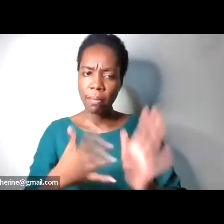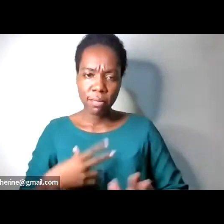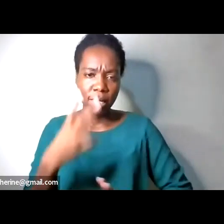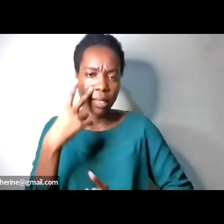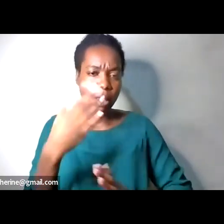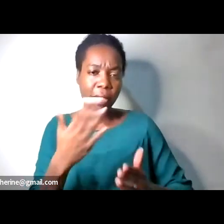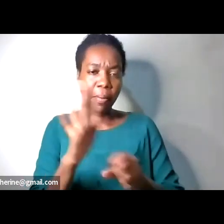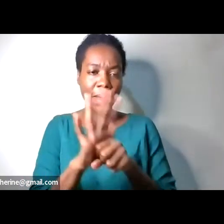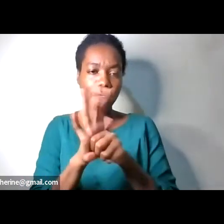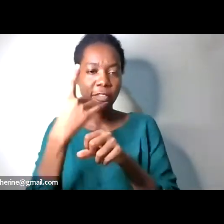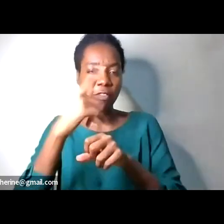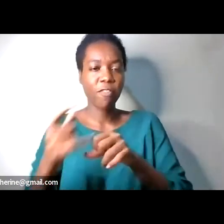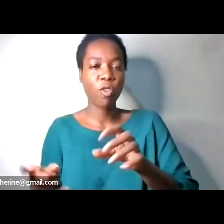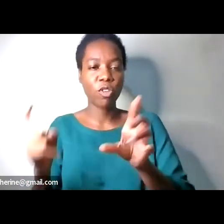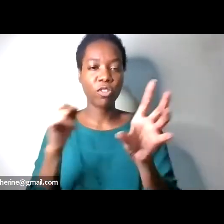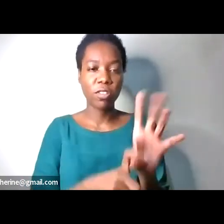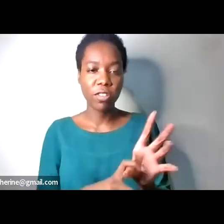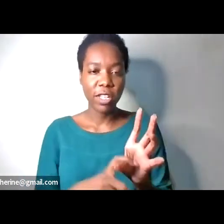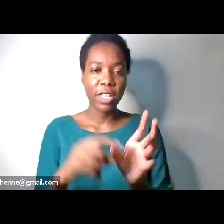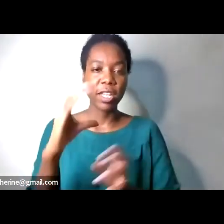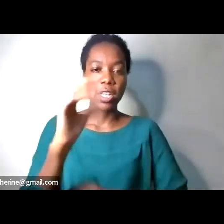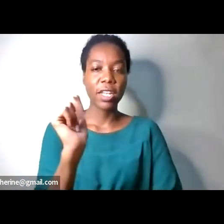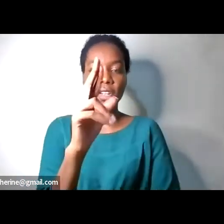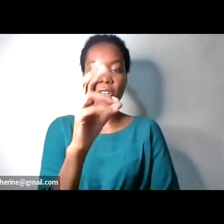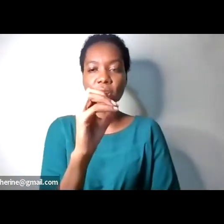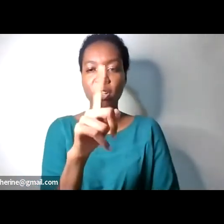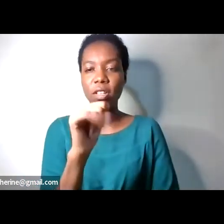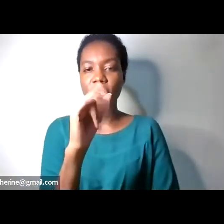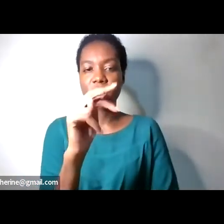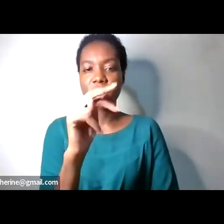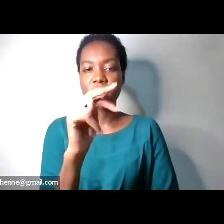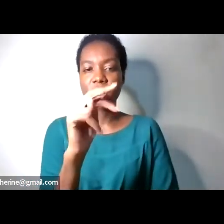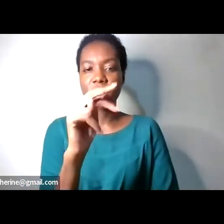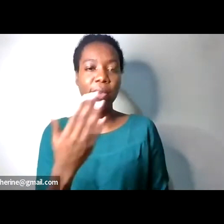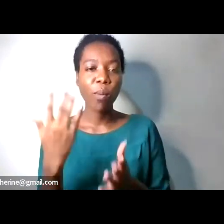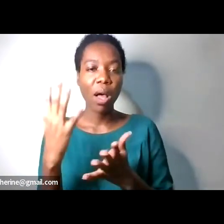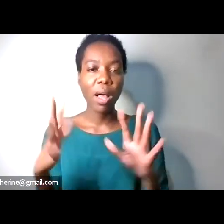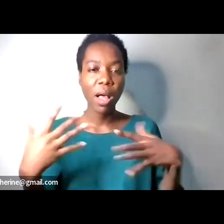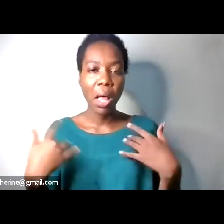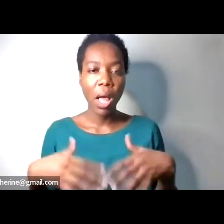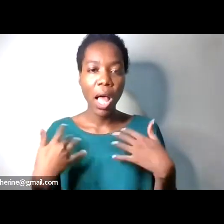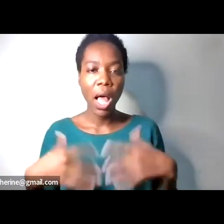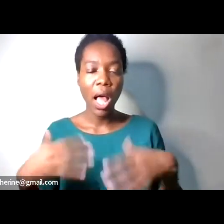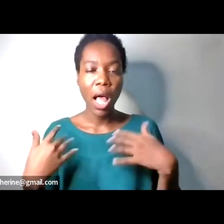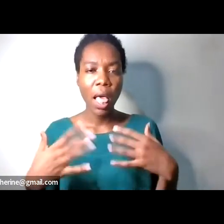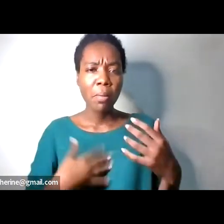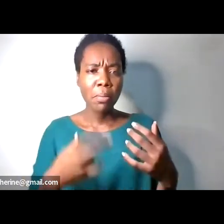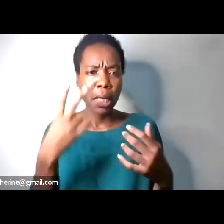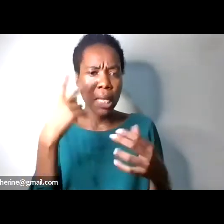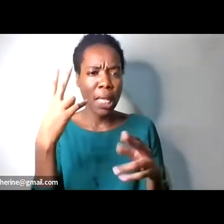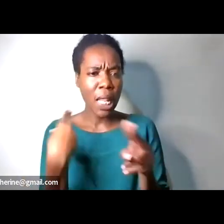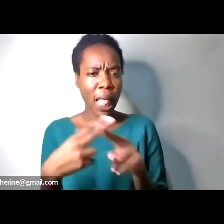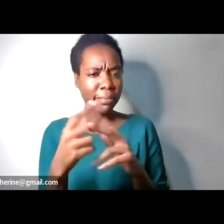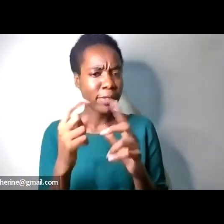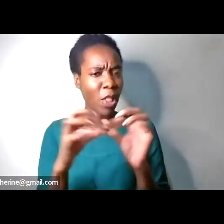us. Caroline Kamande. Wow. I'm seeing names I haven't seen in a while. Helen